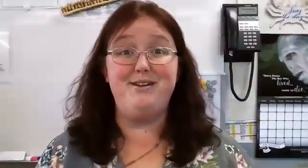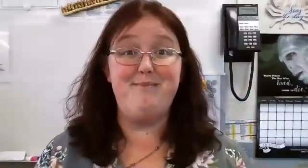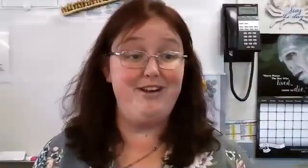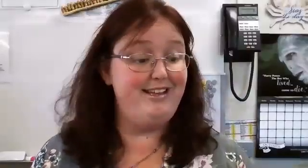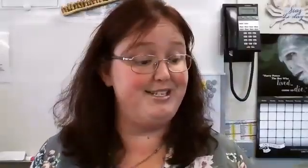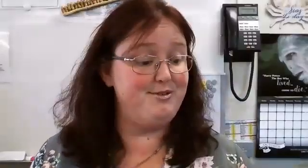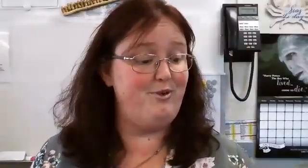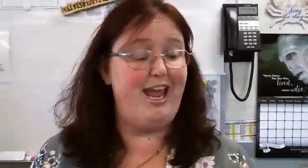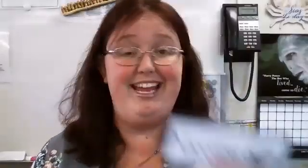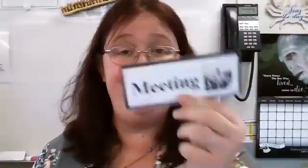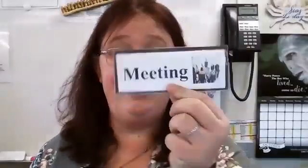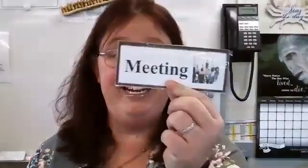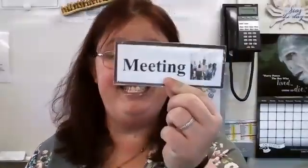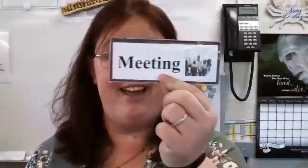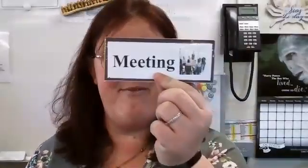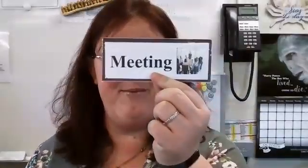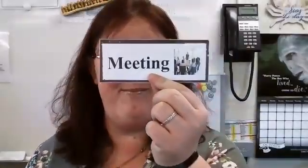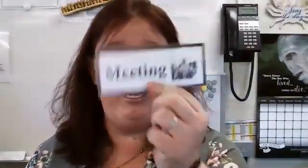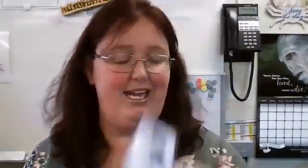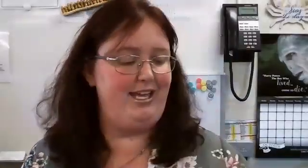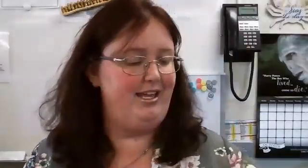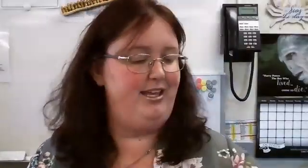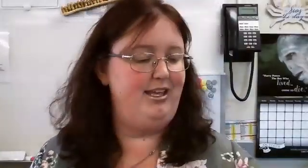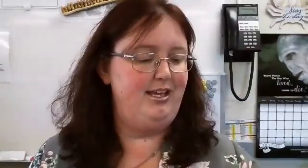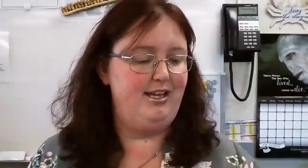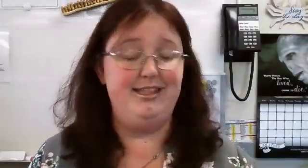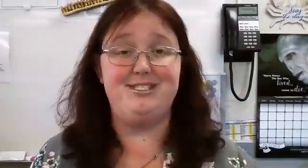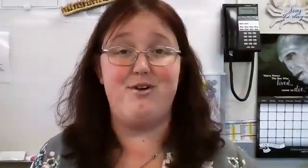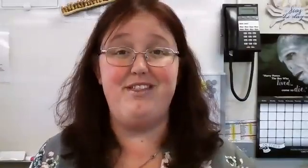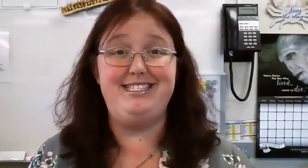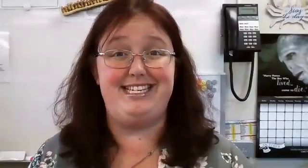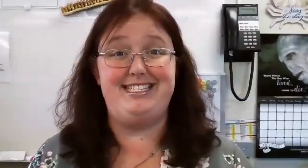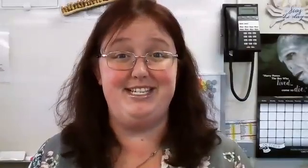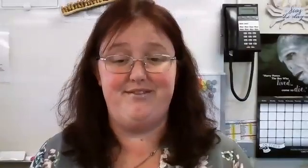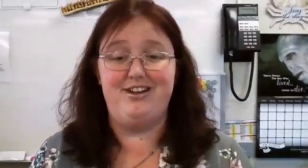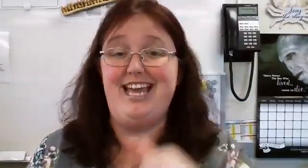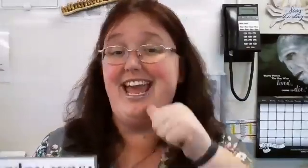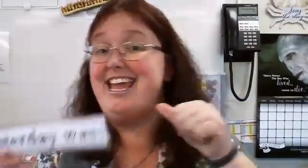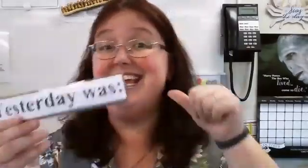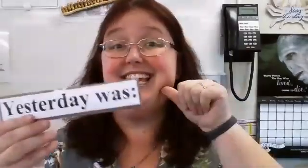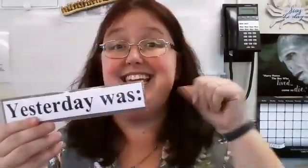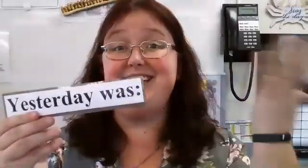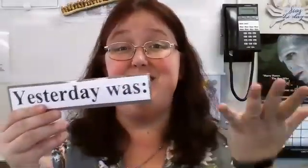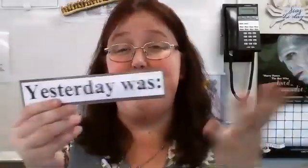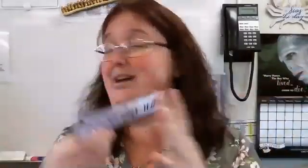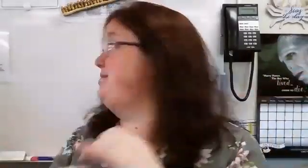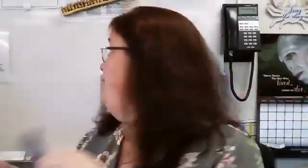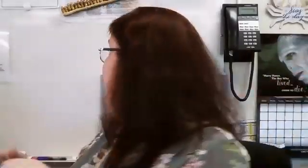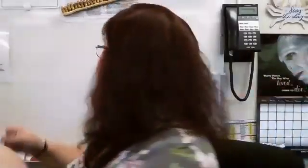Good morning, Classroom 1A. It's time for meeting. Let's go over the details of our day. Yesterday was what?